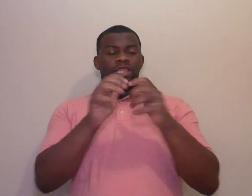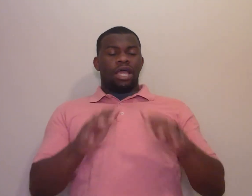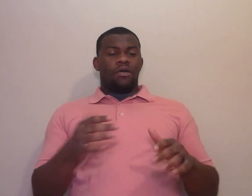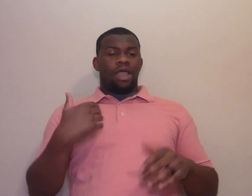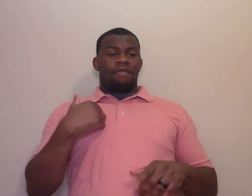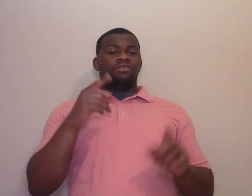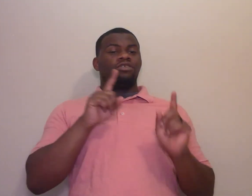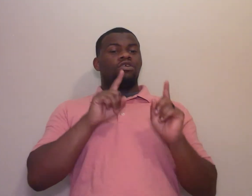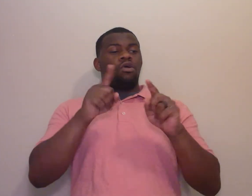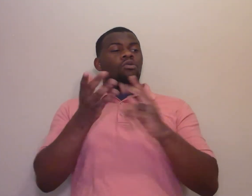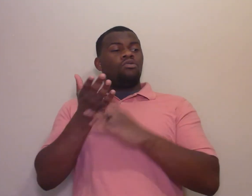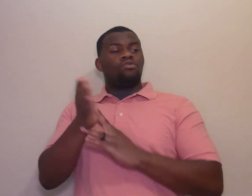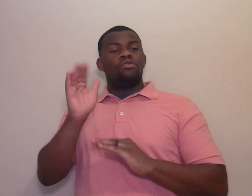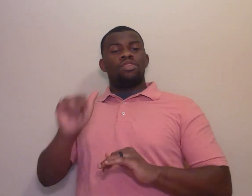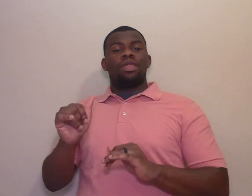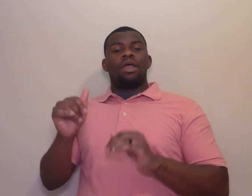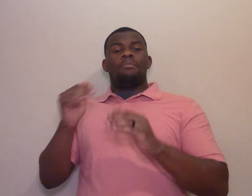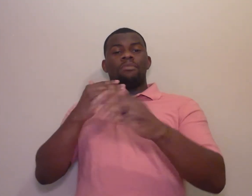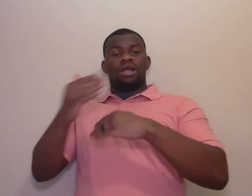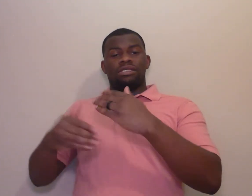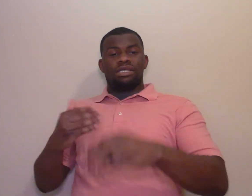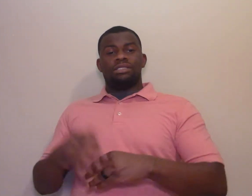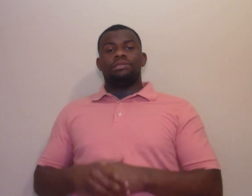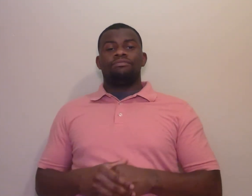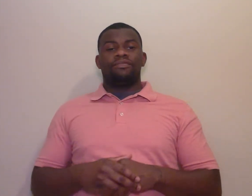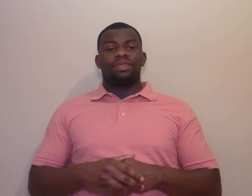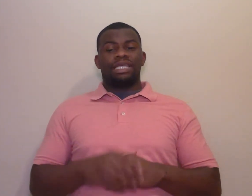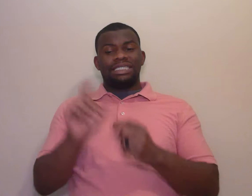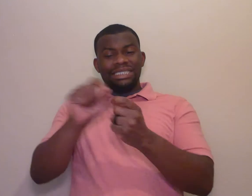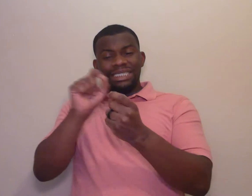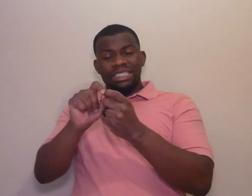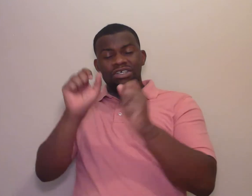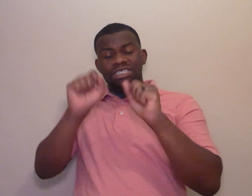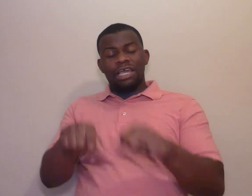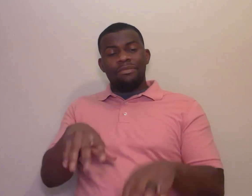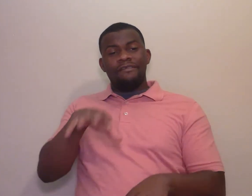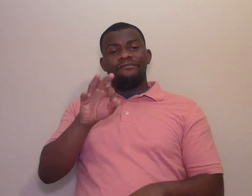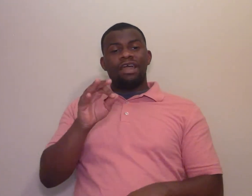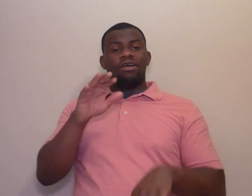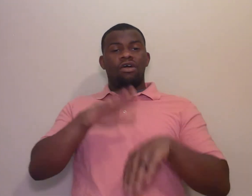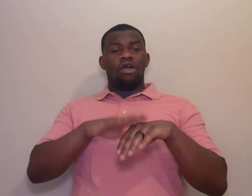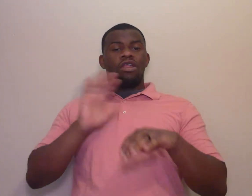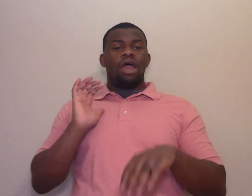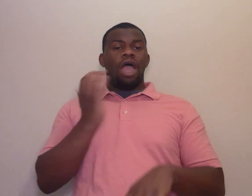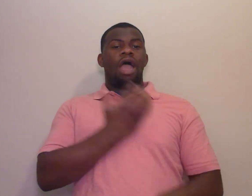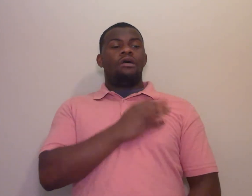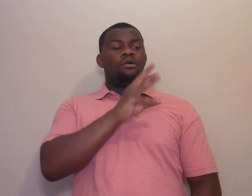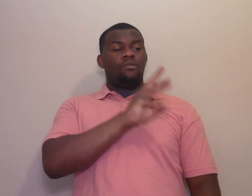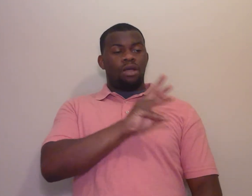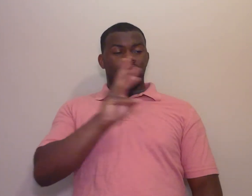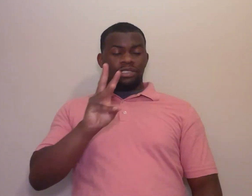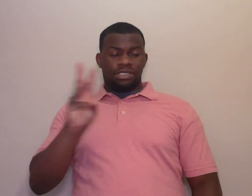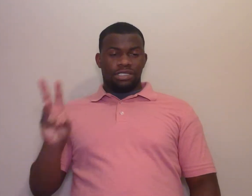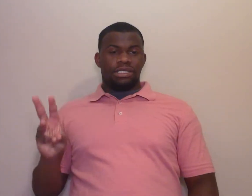process. Details can be found for each of these programs on our website as well as on the new employee orientation